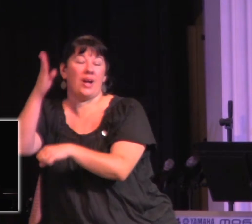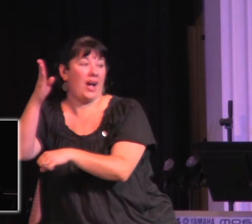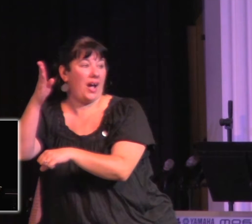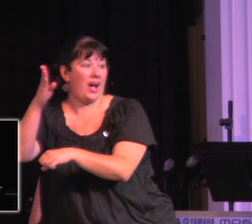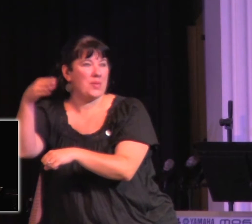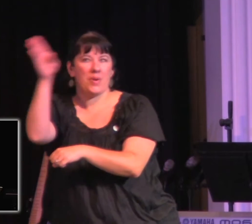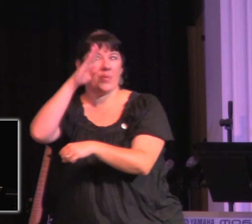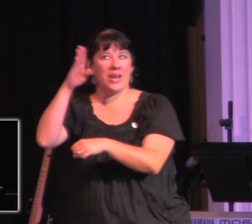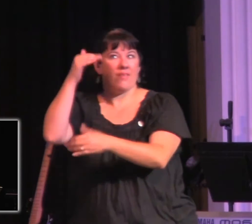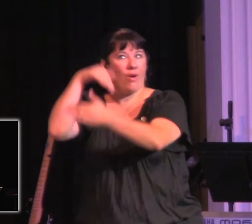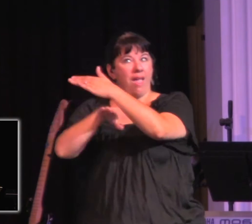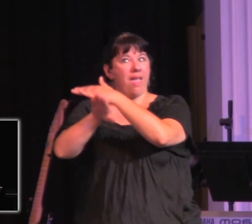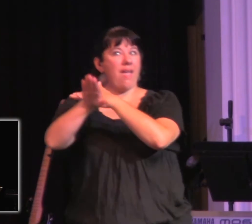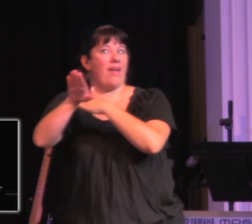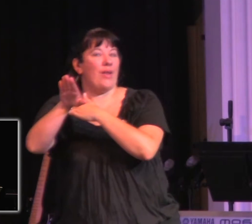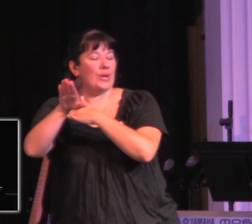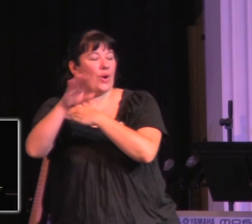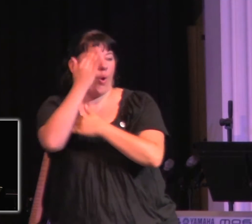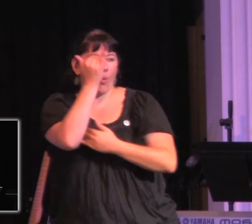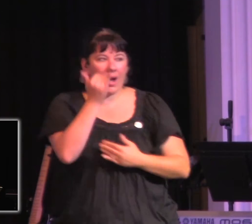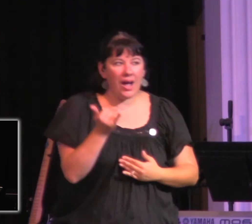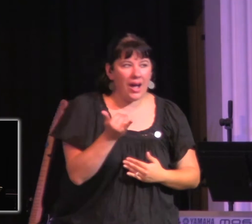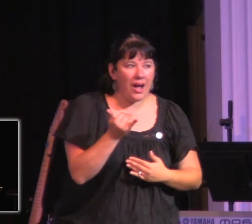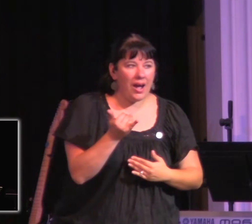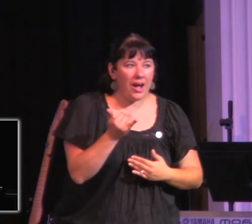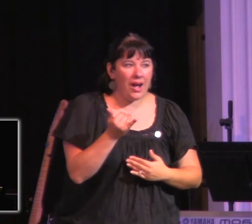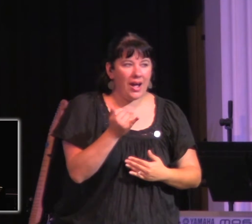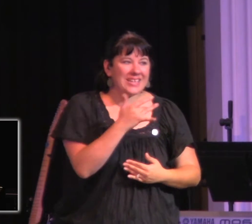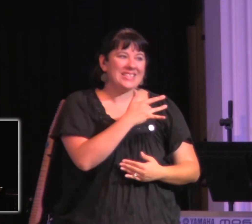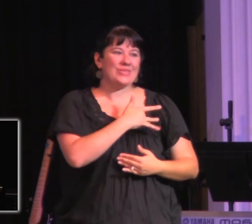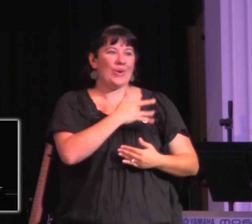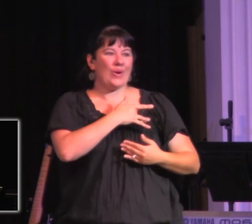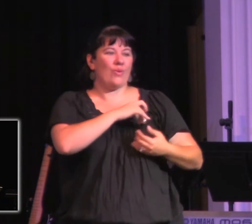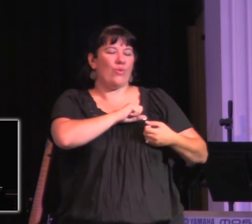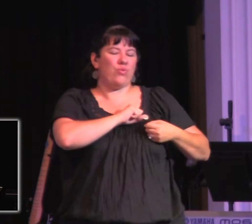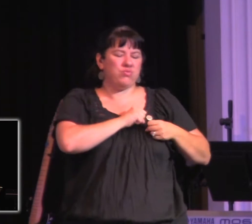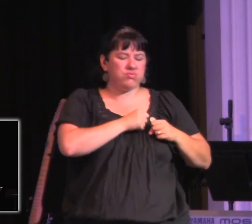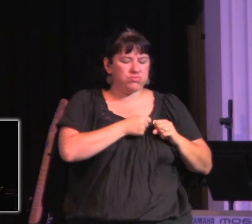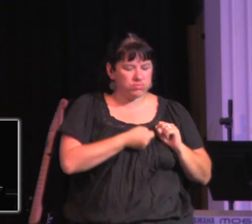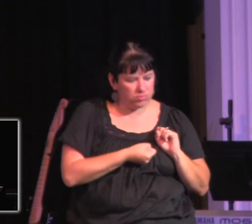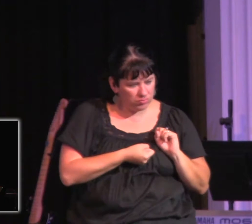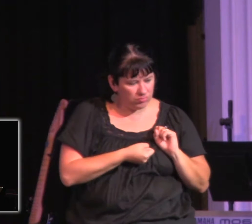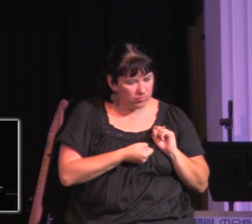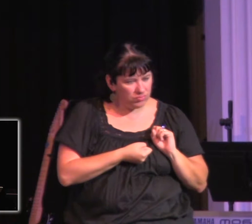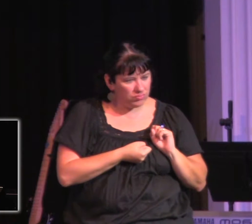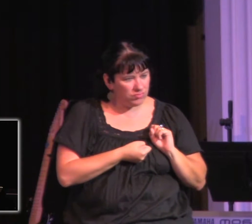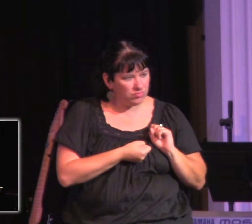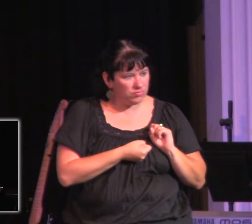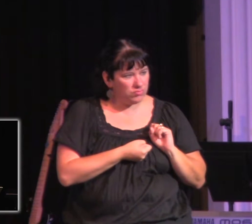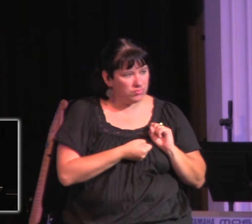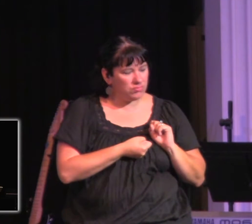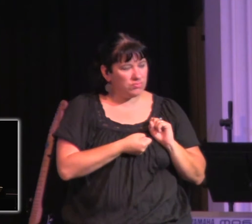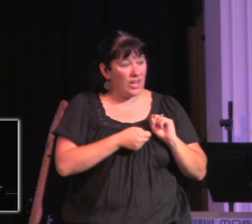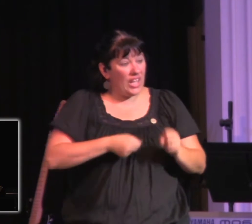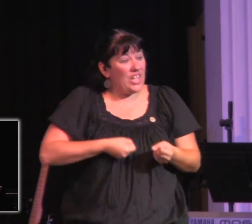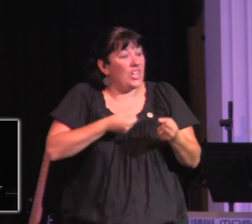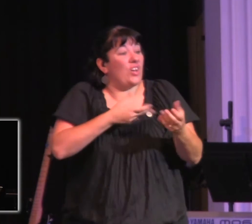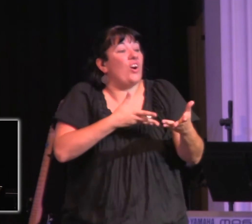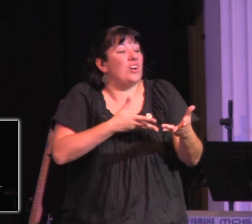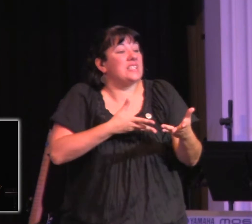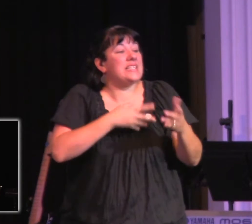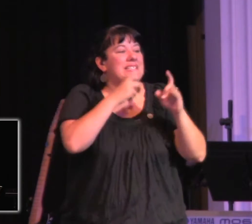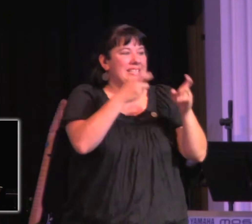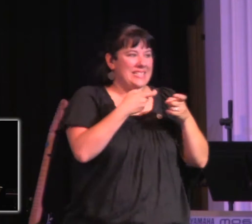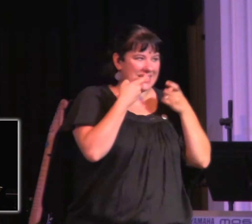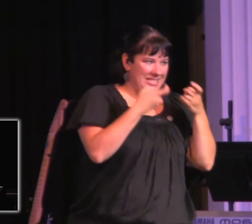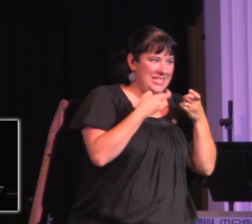we're crippled. Because we've got broken. See, the problem with our brokenness is it usually causes us to sin